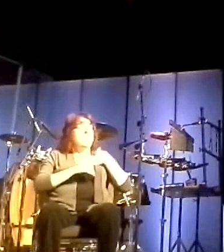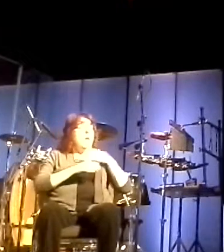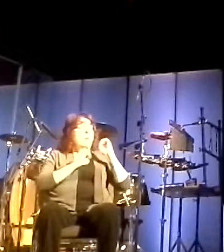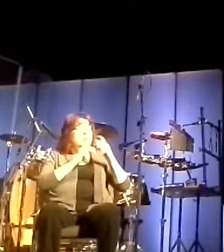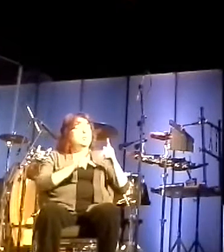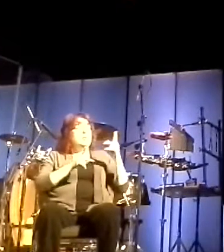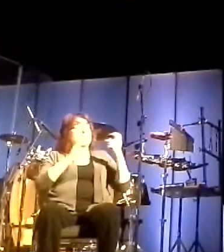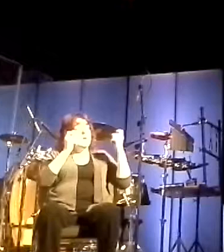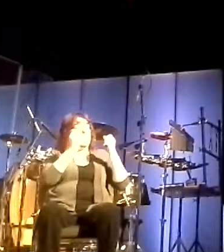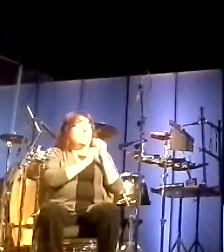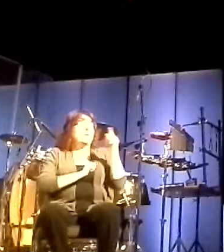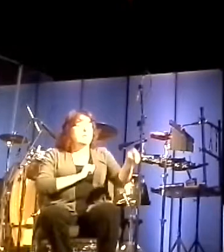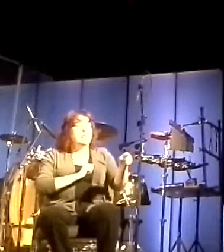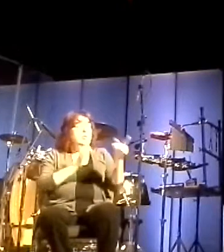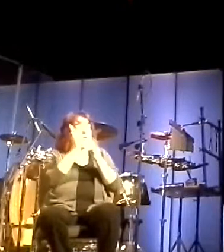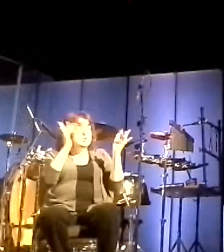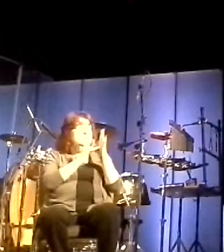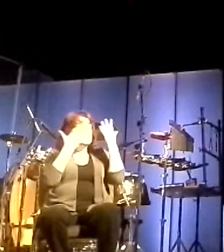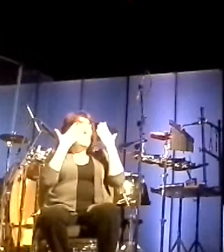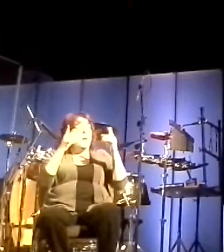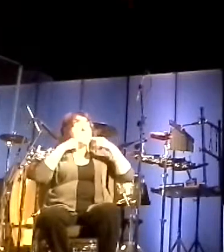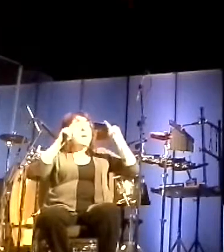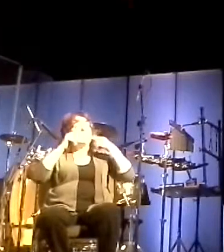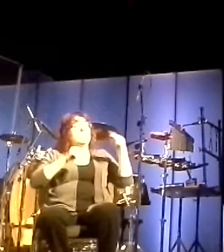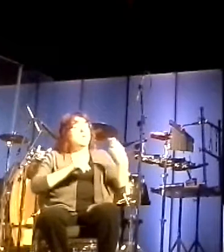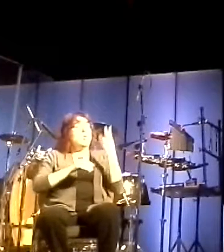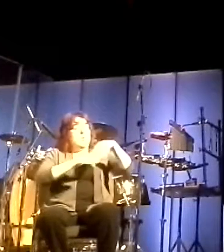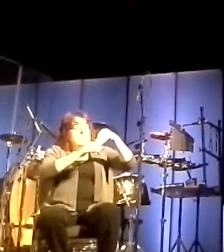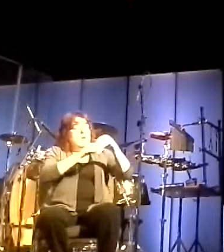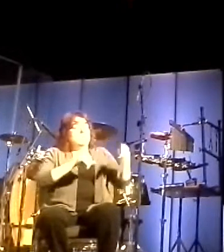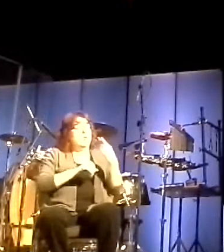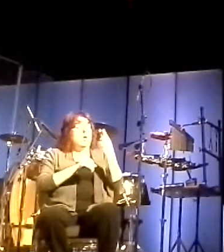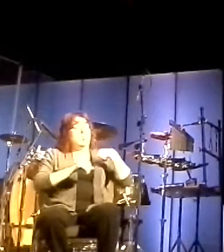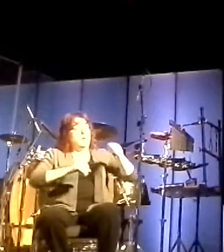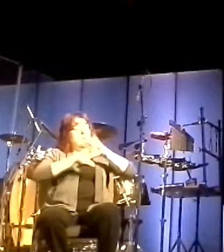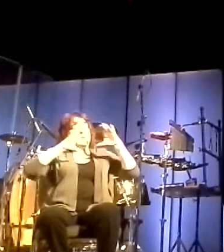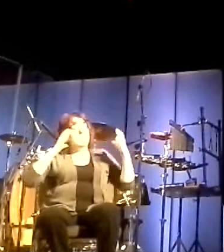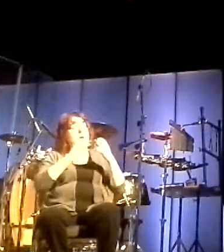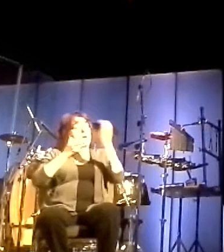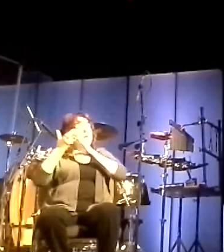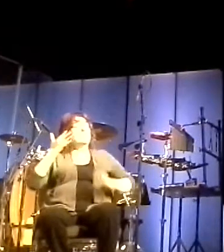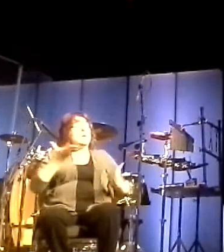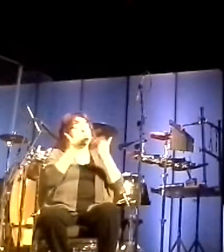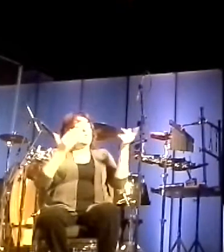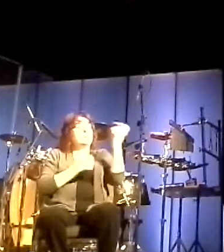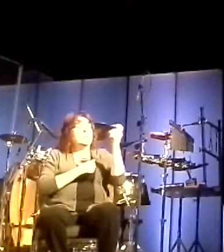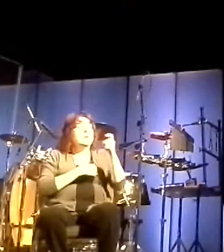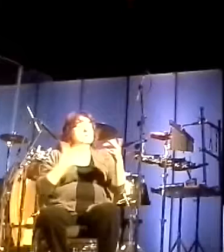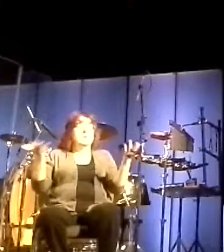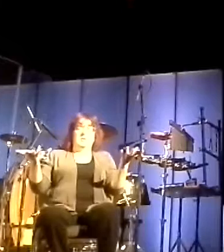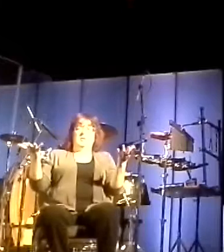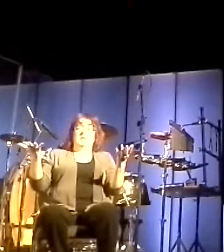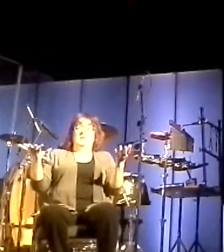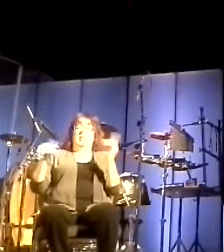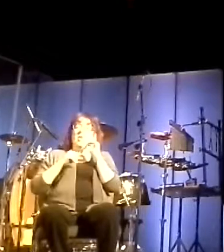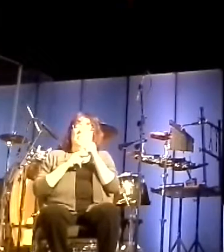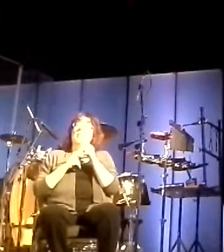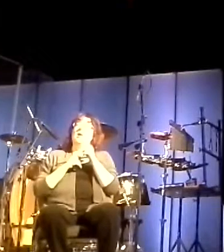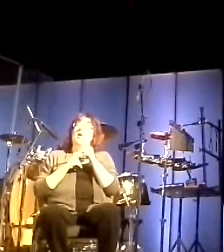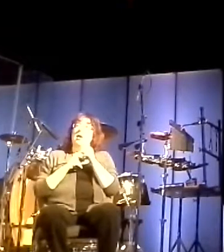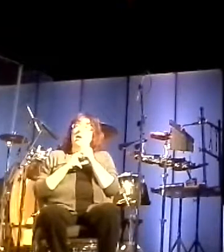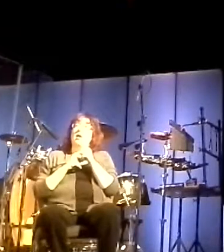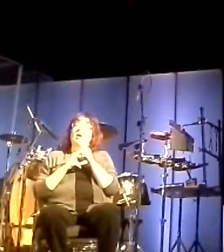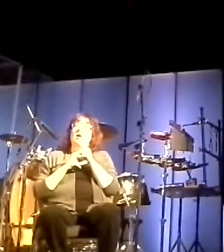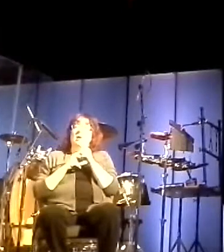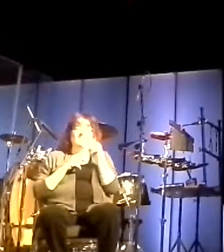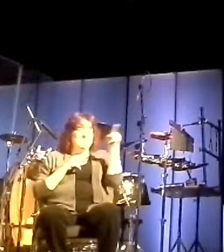opportunity to celebrate what Jesus is doing in Pure Heart. Because we're a part of Pure Heart. Because we are the body of Christ. And I was like, in that moment, I just said, you know